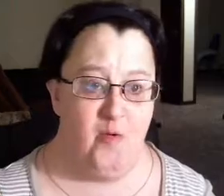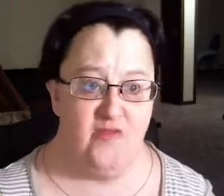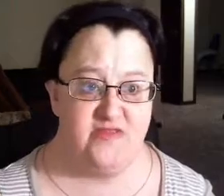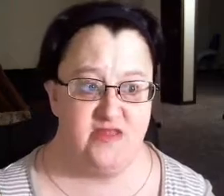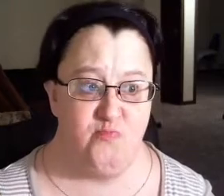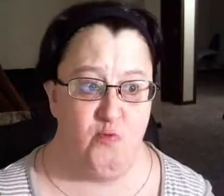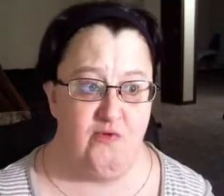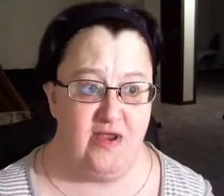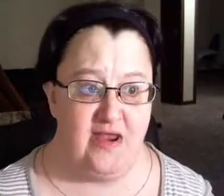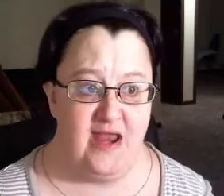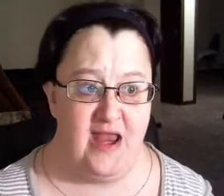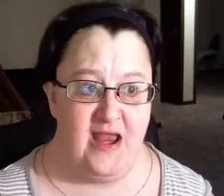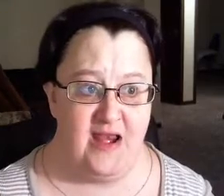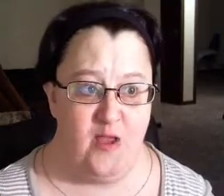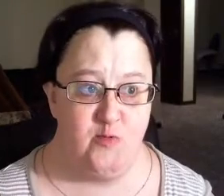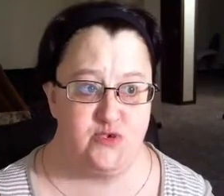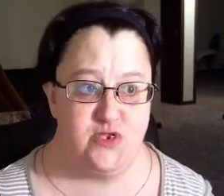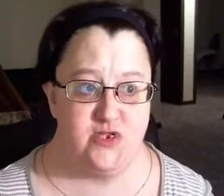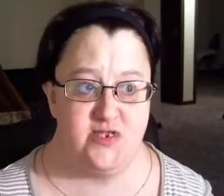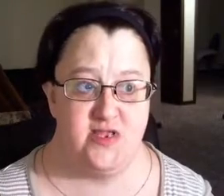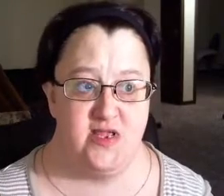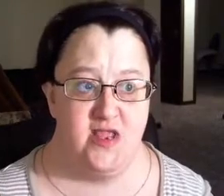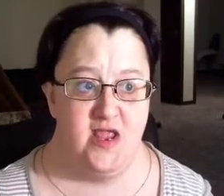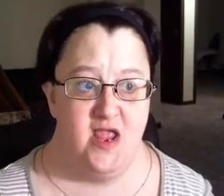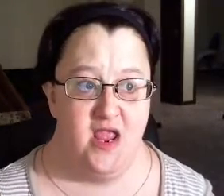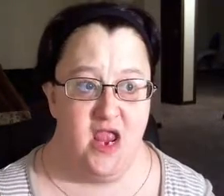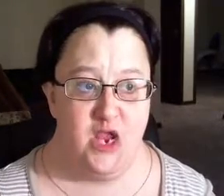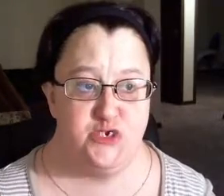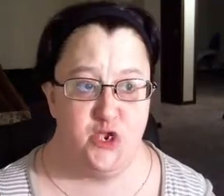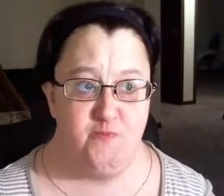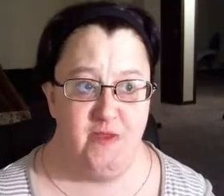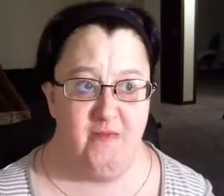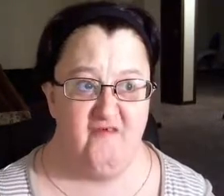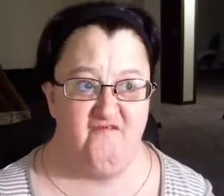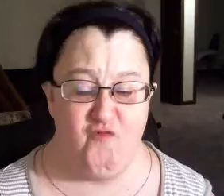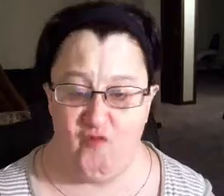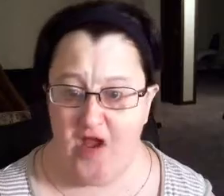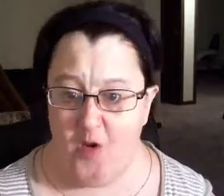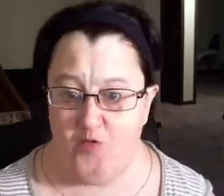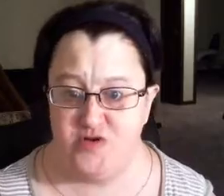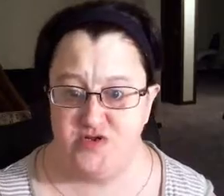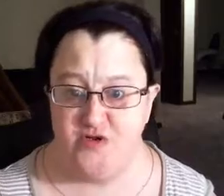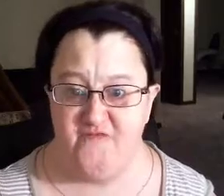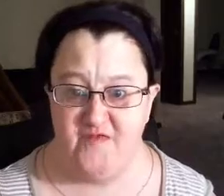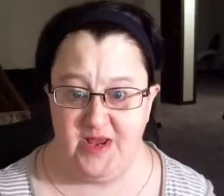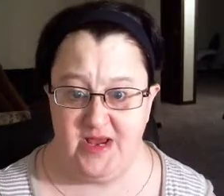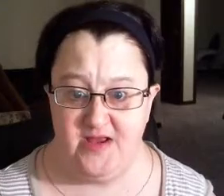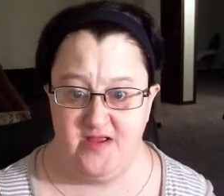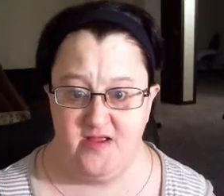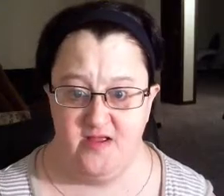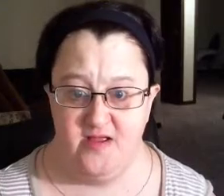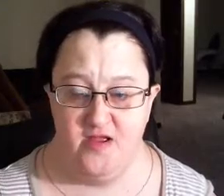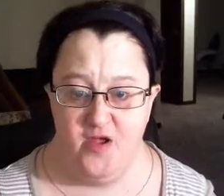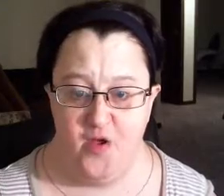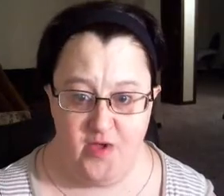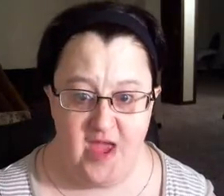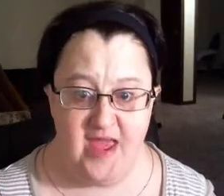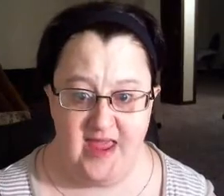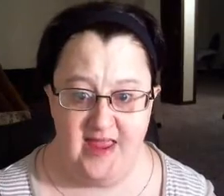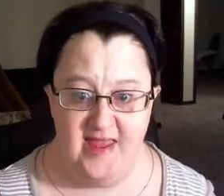my walk this morning and i was just it took me about four hours to start feeling okay again